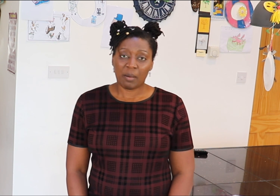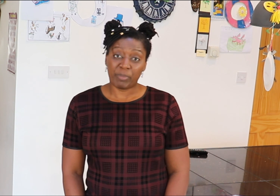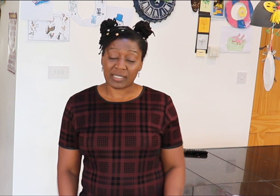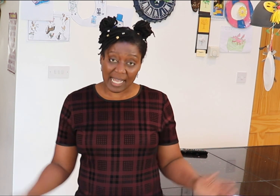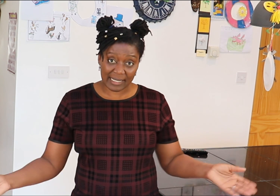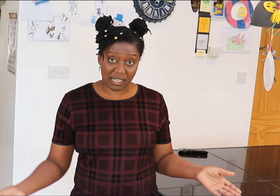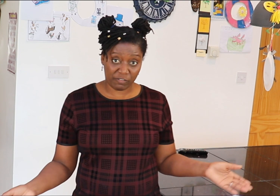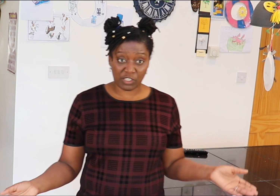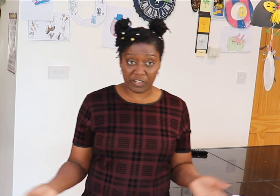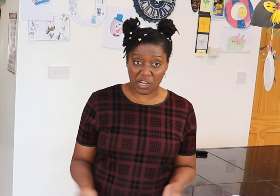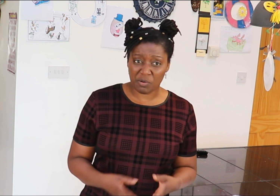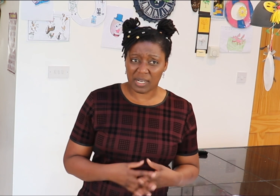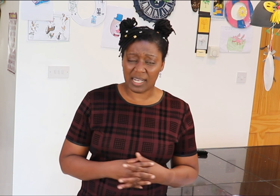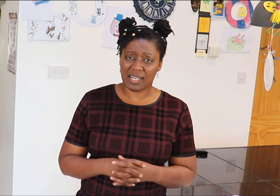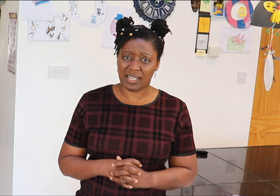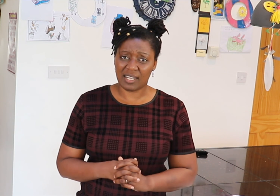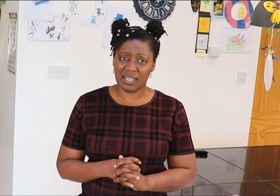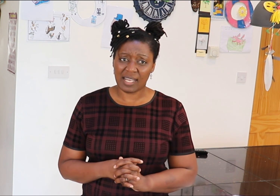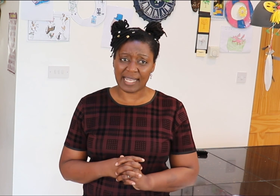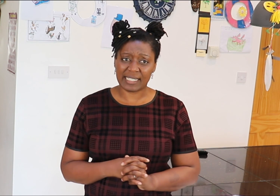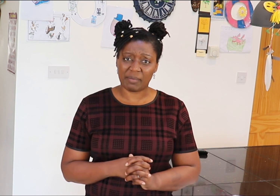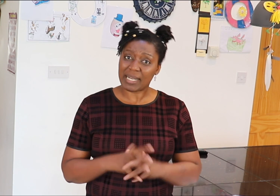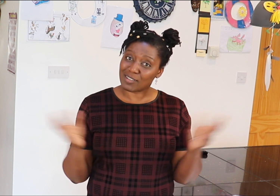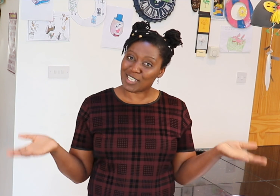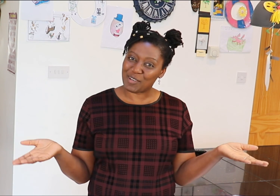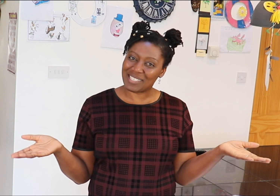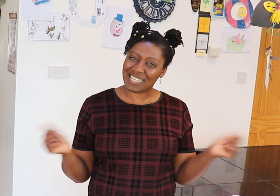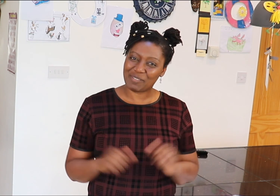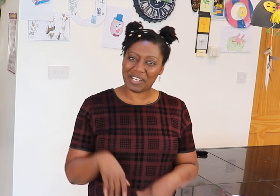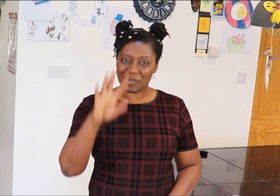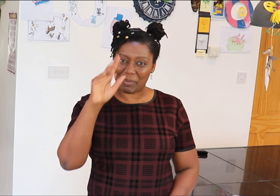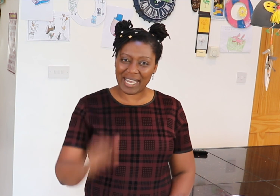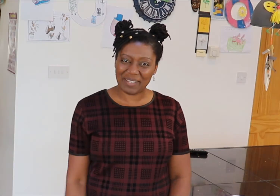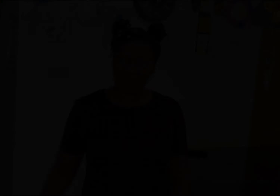But that's the end of this video, and I'll see you in the next video. Bye-bye.